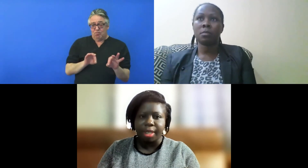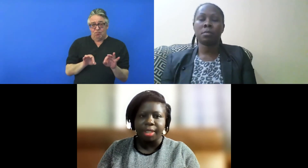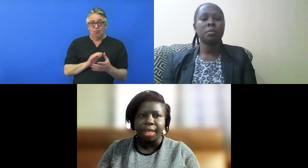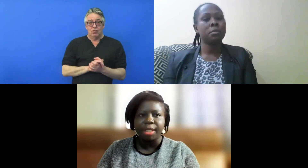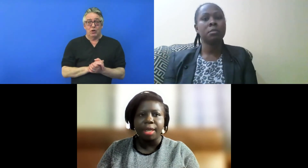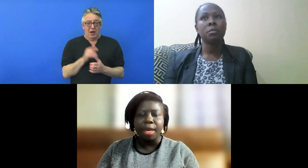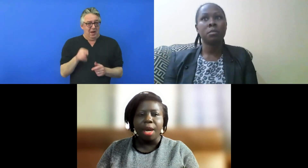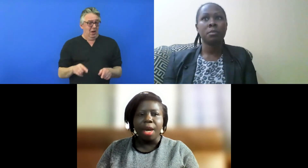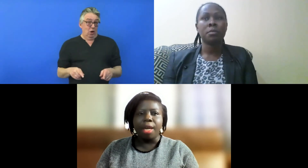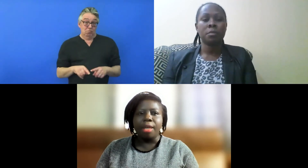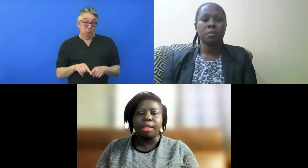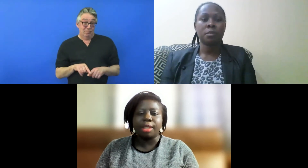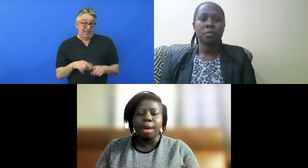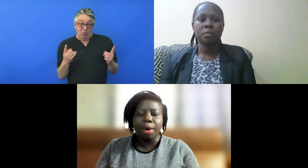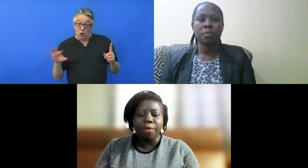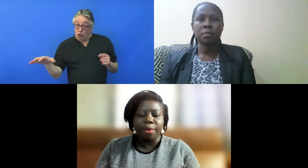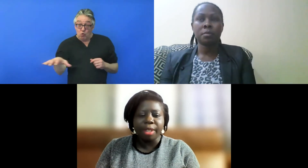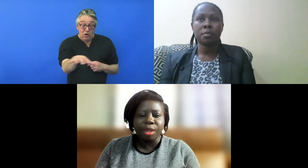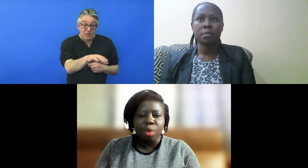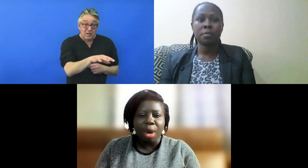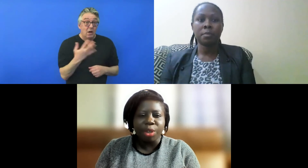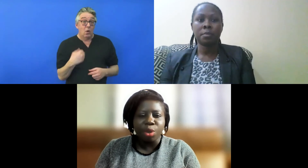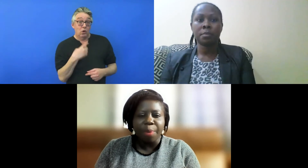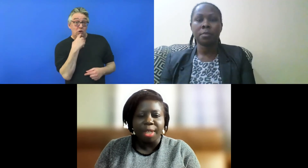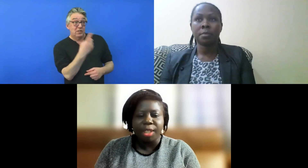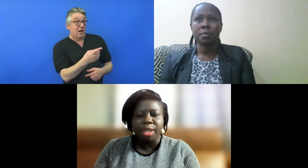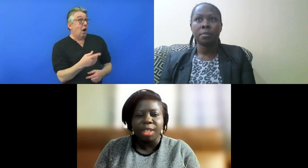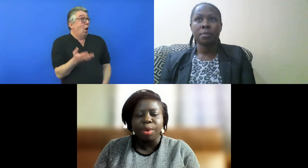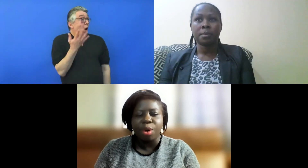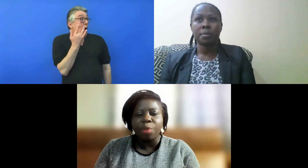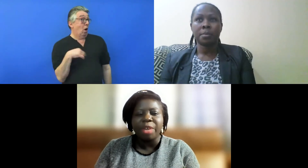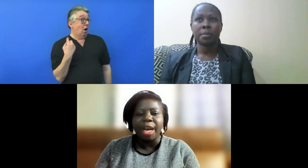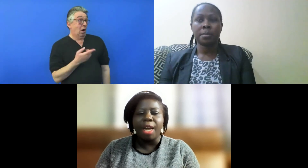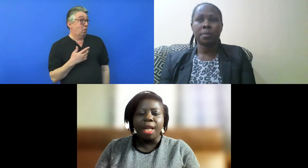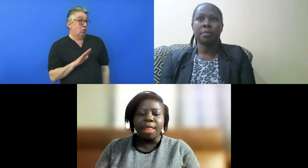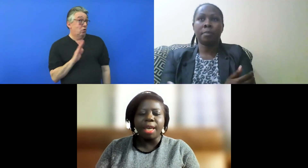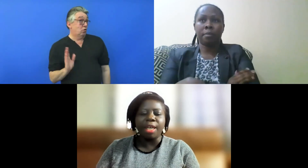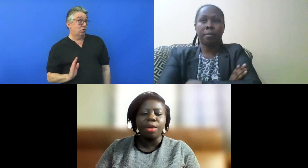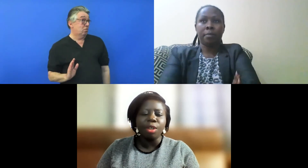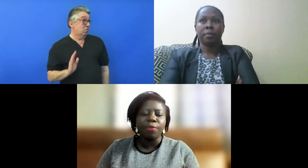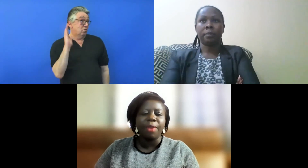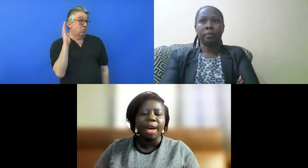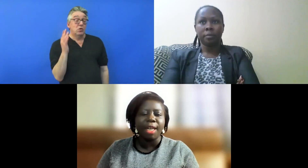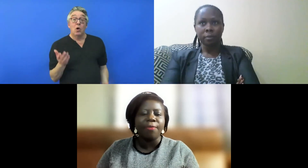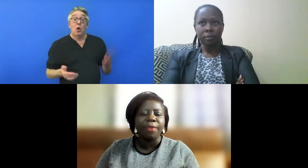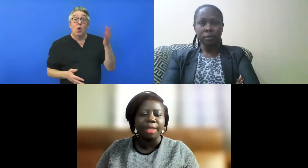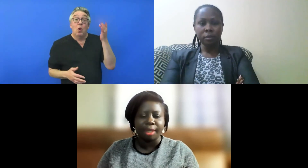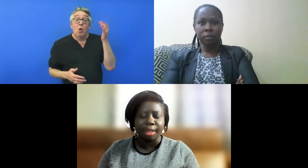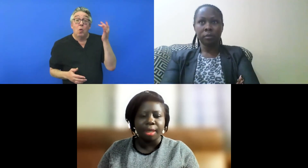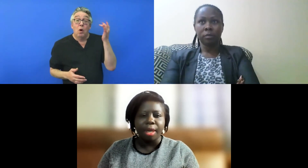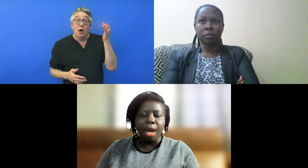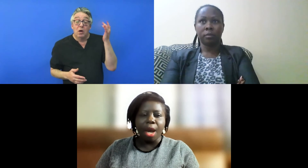countries is that some of the reasons why we do not participate is because of the huge filing